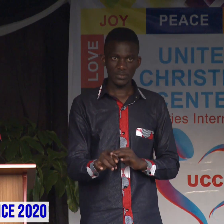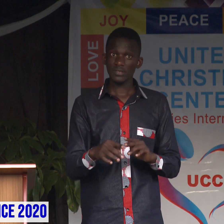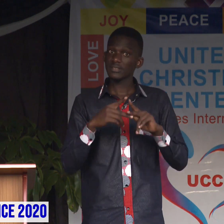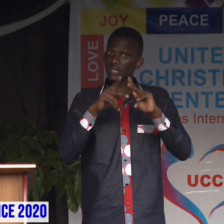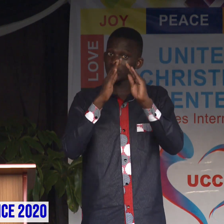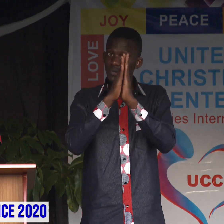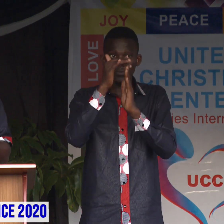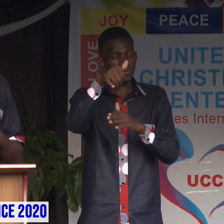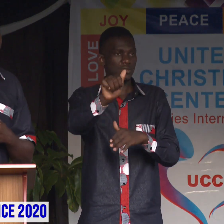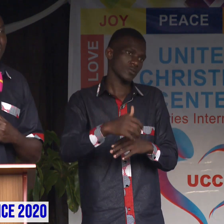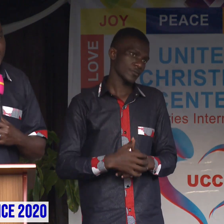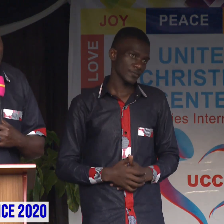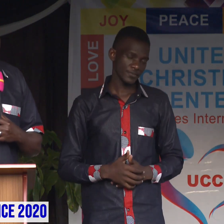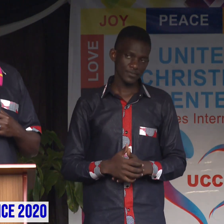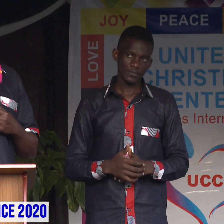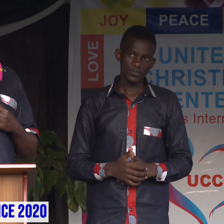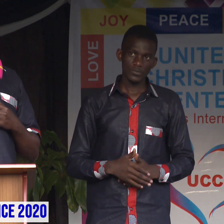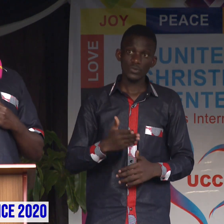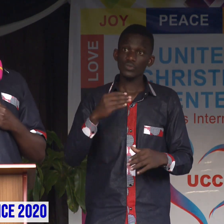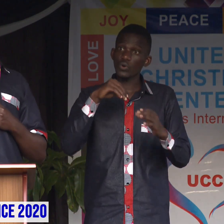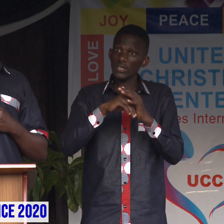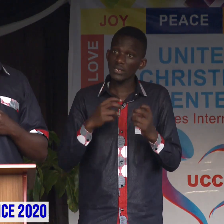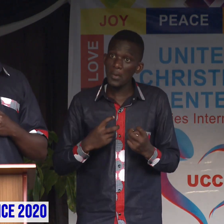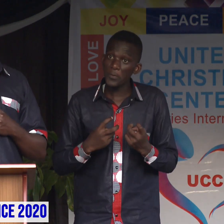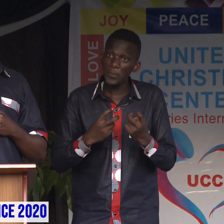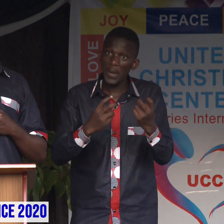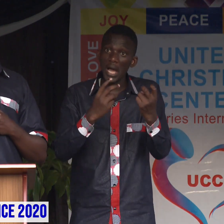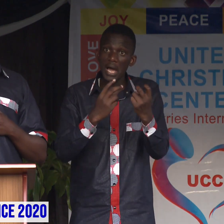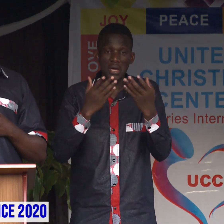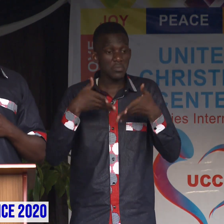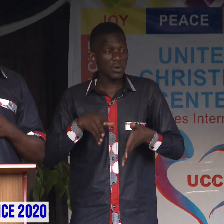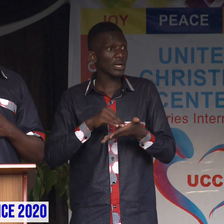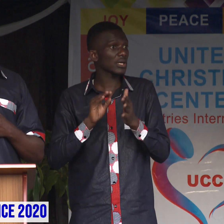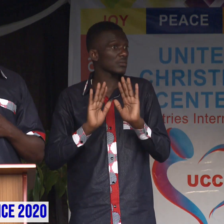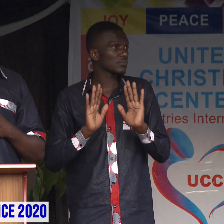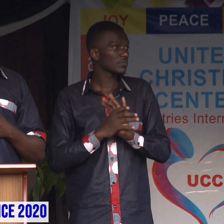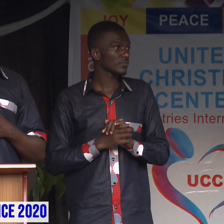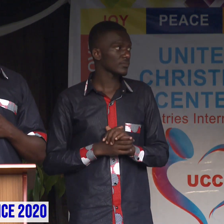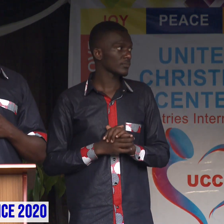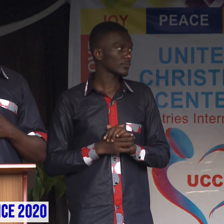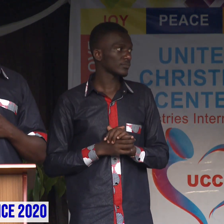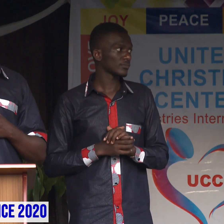kwe sabira, then begin to pray for yourself. Ochali mulugendo tonalokoka. You're still in a journey, you're not yet born again.